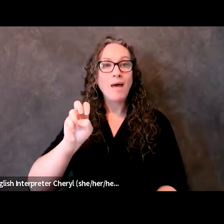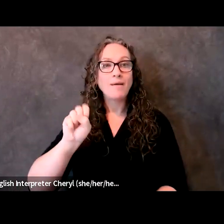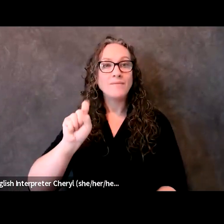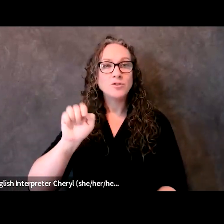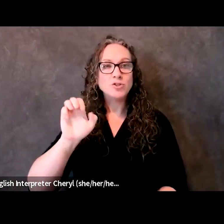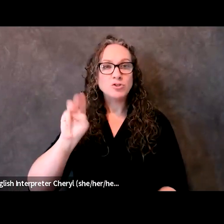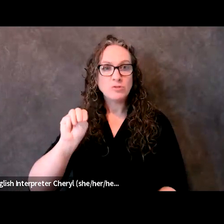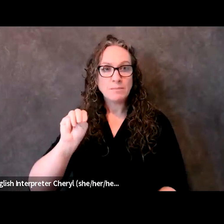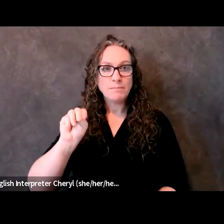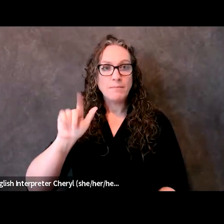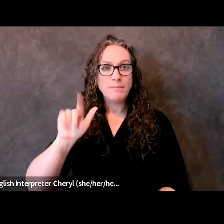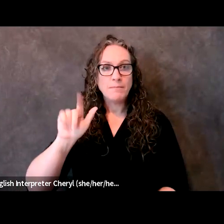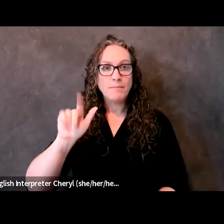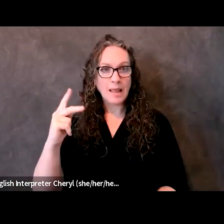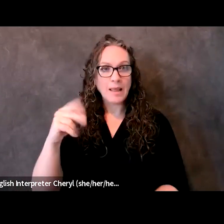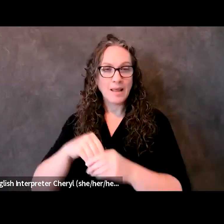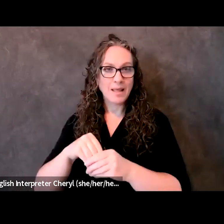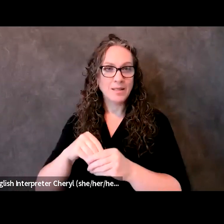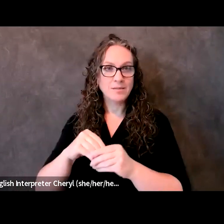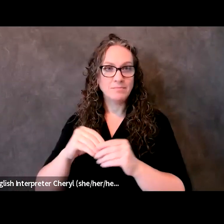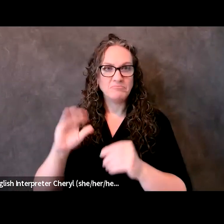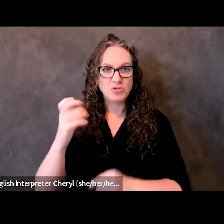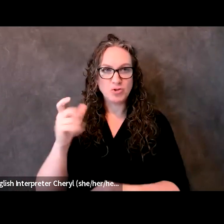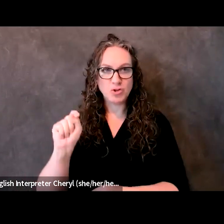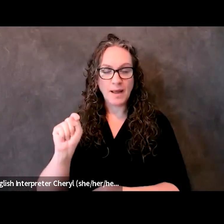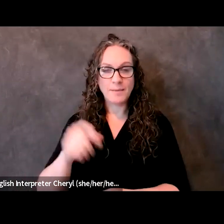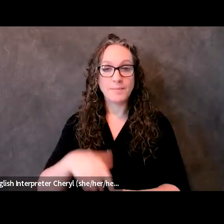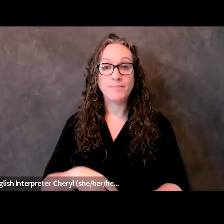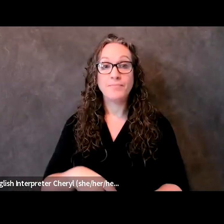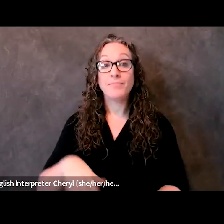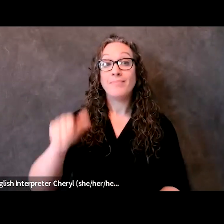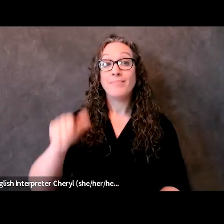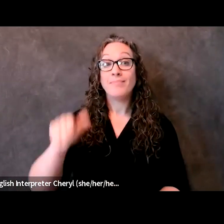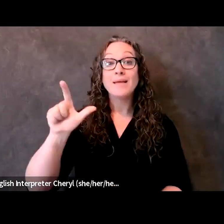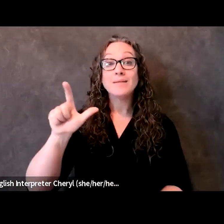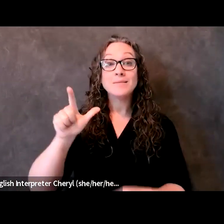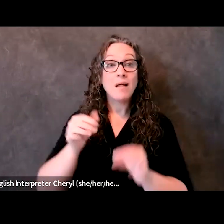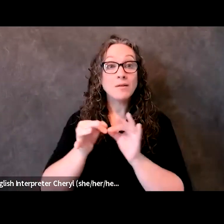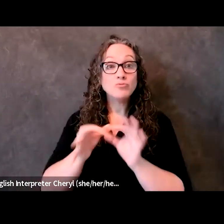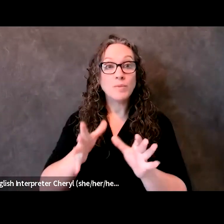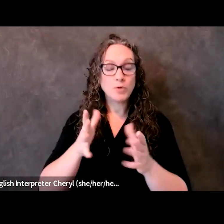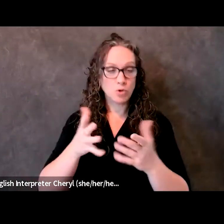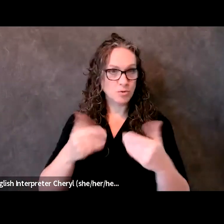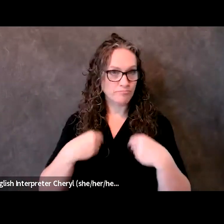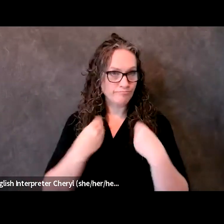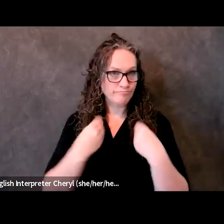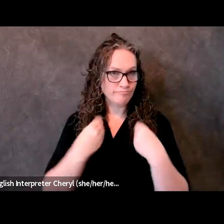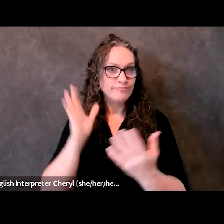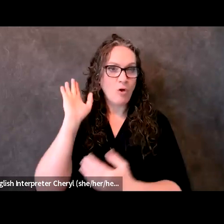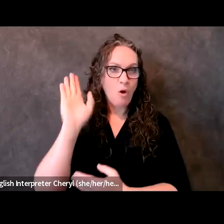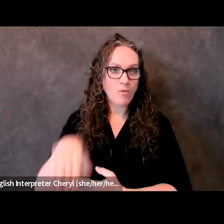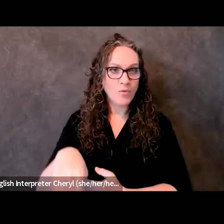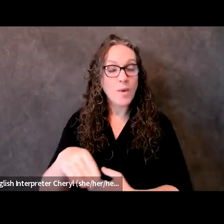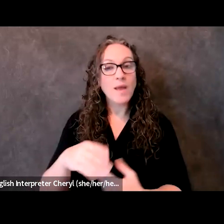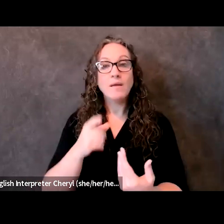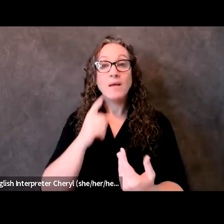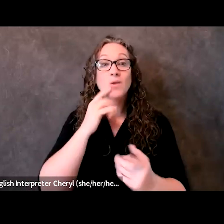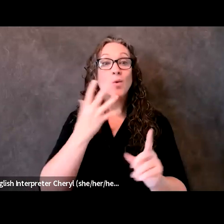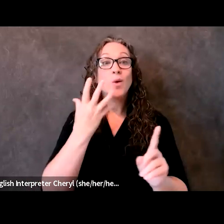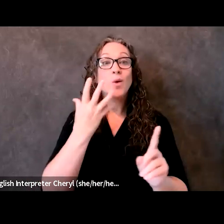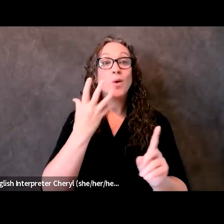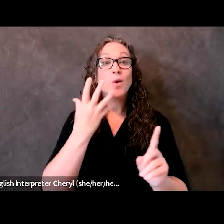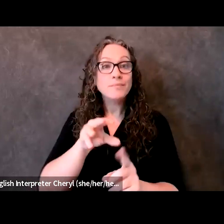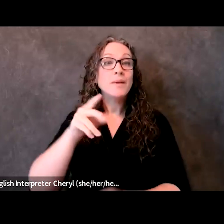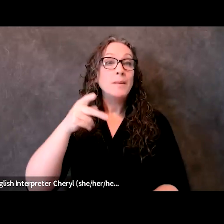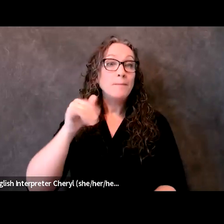transcript. American Sign Language interpreters are available throughout the symposium, and you could spotlight or pin the interpreters. We